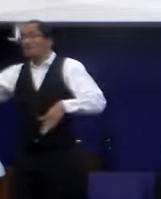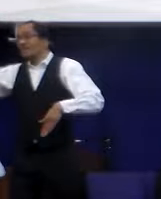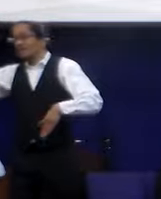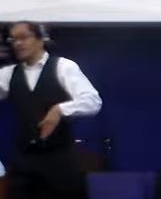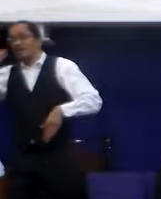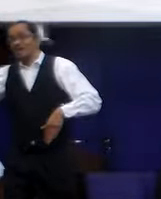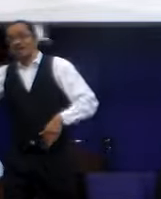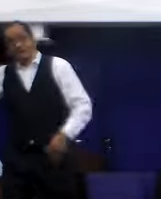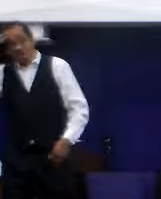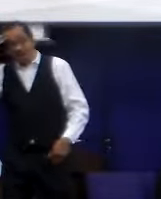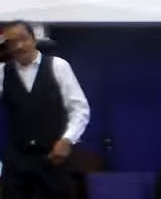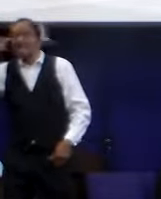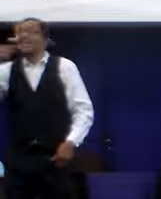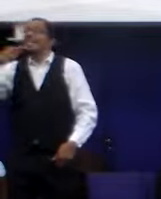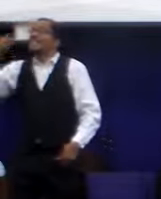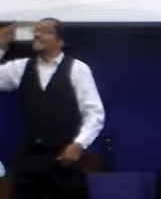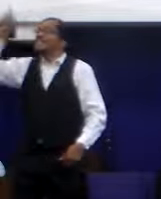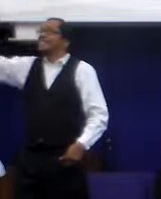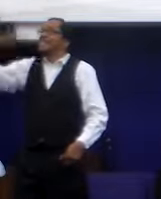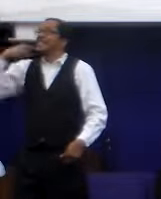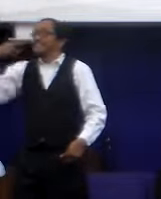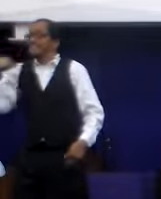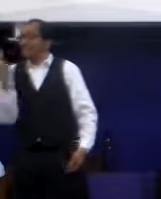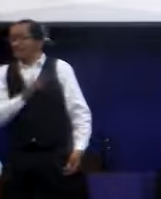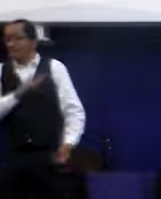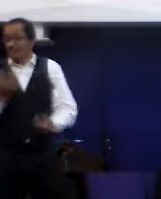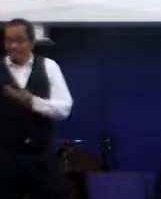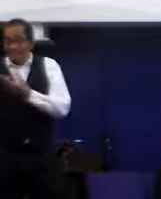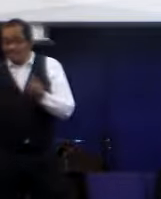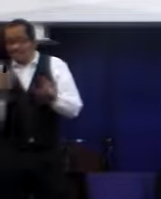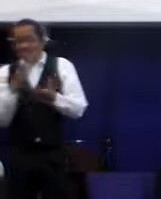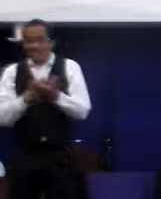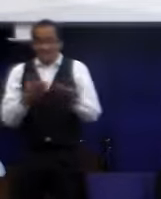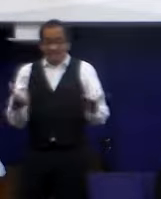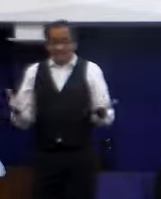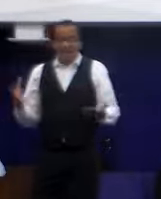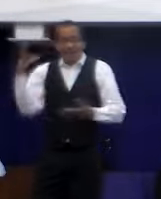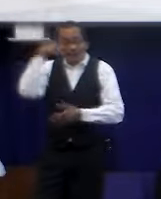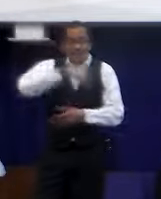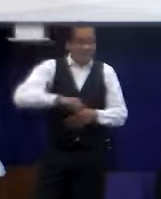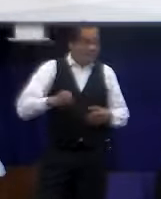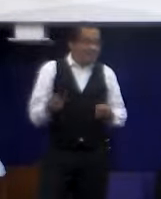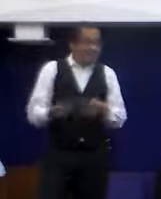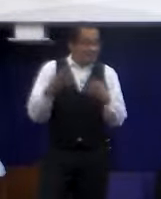Sometimes God tells us to do something that, listen, like you said, brother said, y'all miss a lot of things on Thursday night, I'm